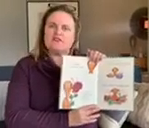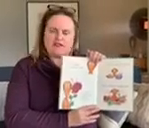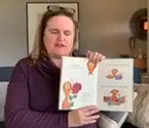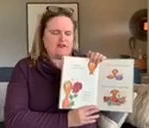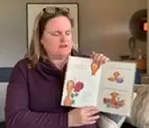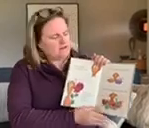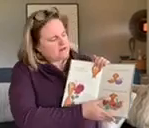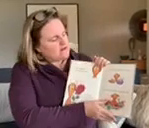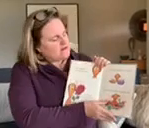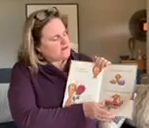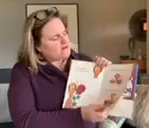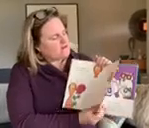thing.